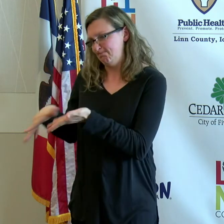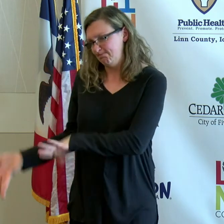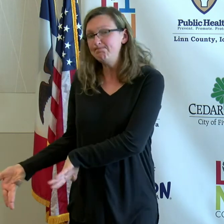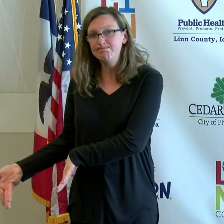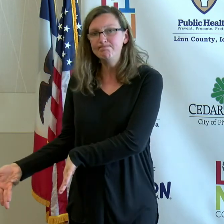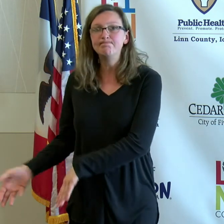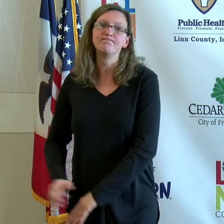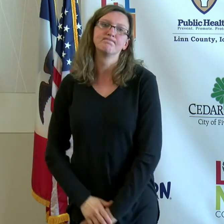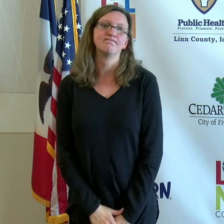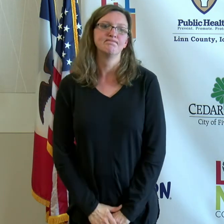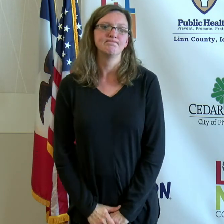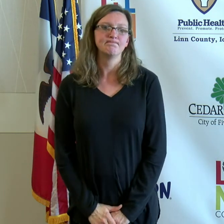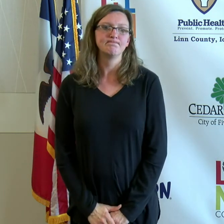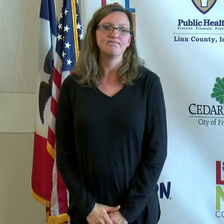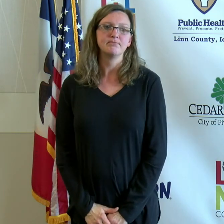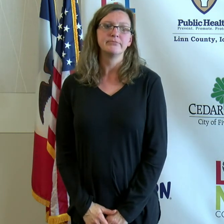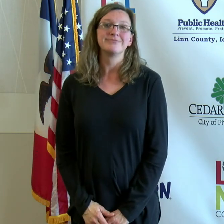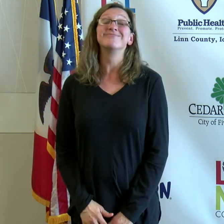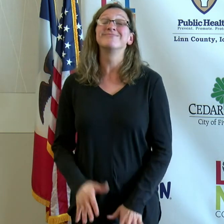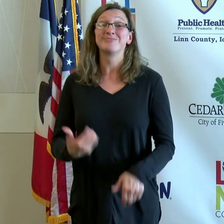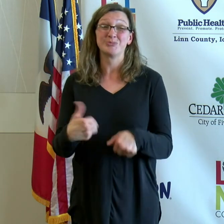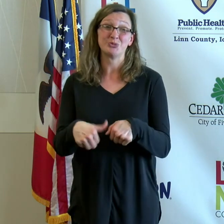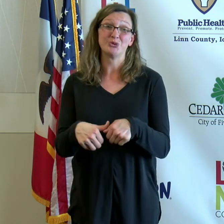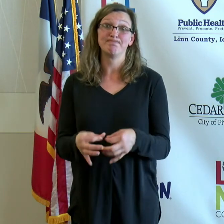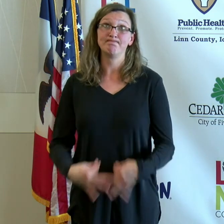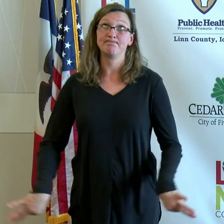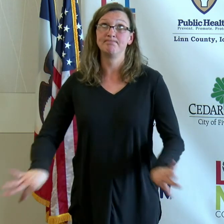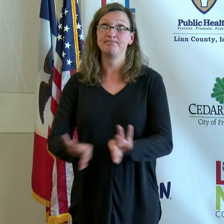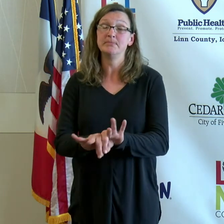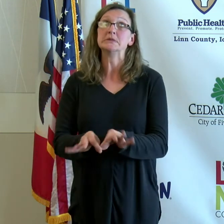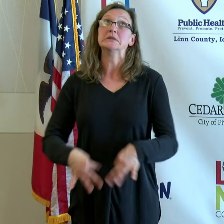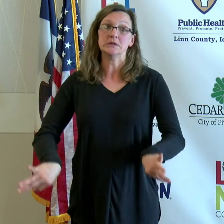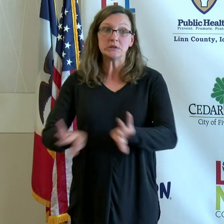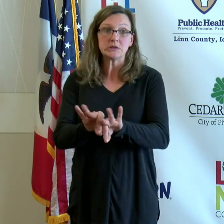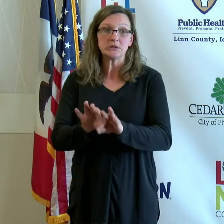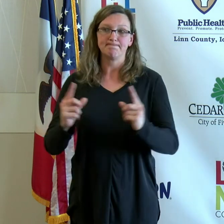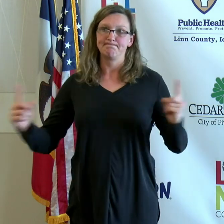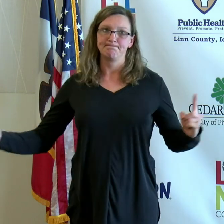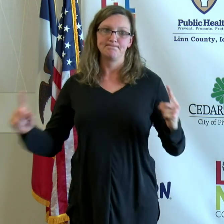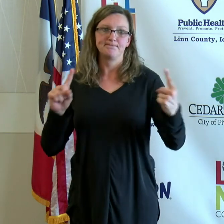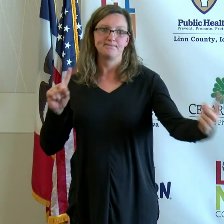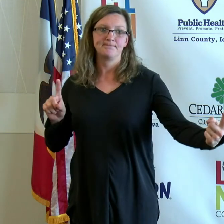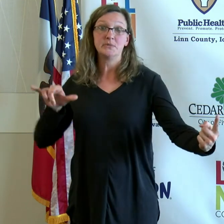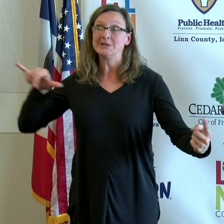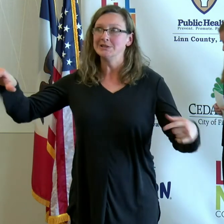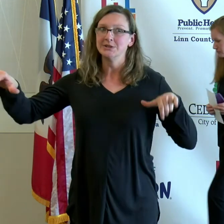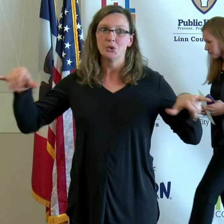home when you're sick, and wash your hands often. Remember to stay safe and stay home. Thank you.